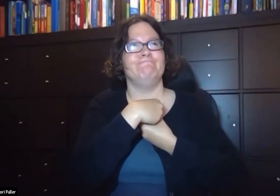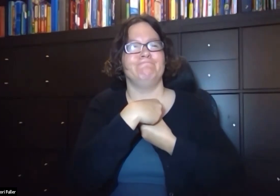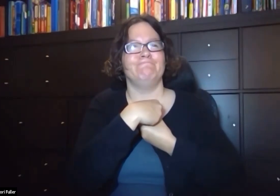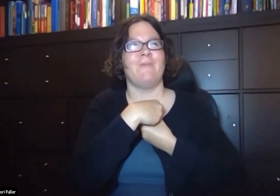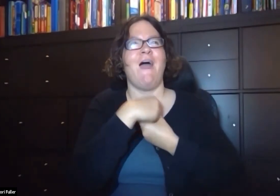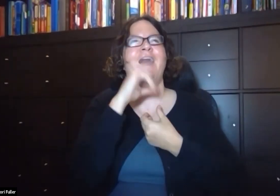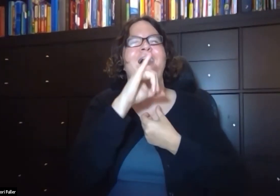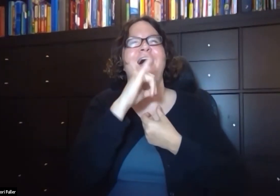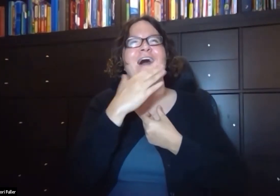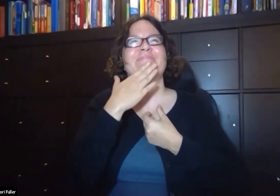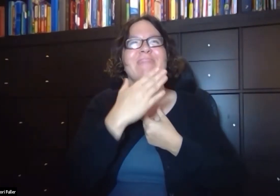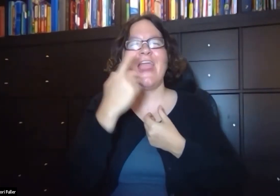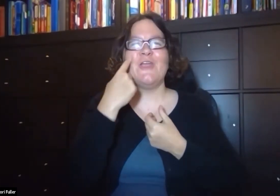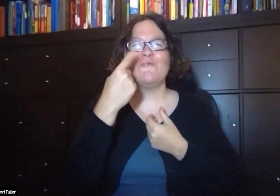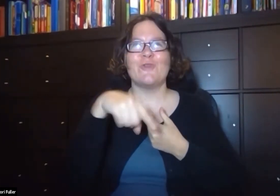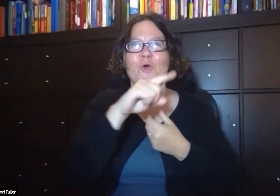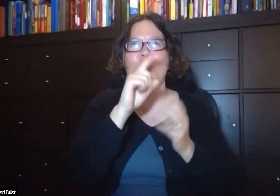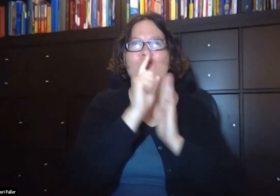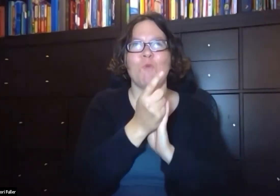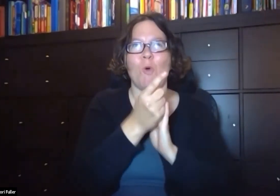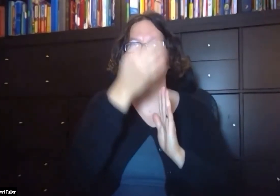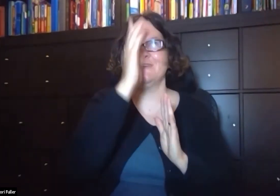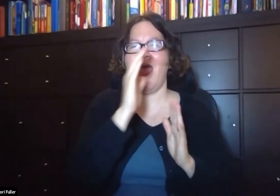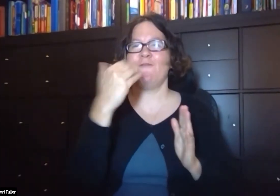and even time with God.